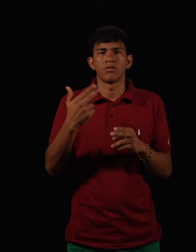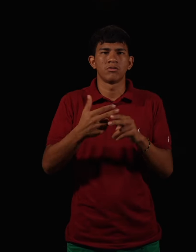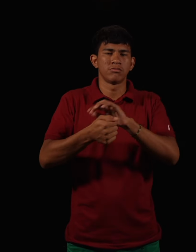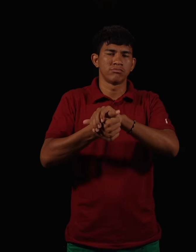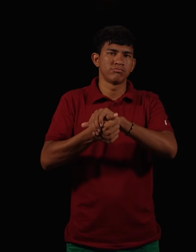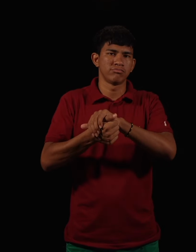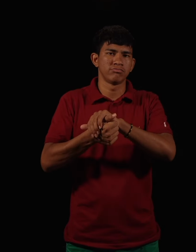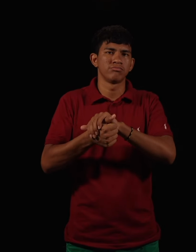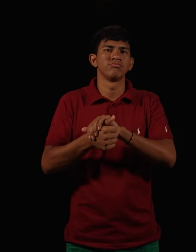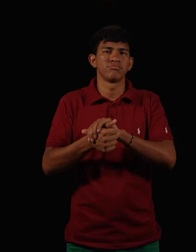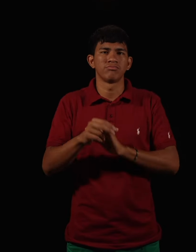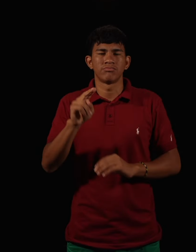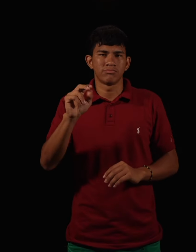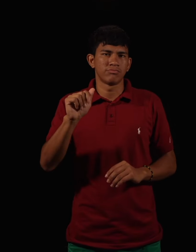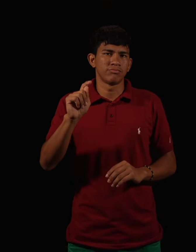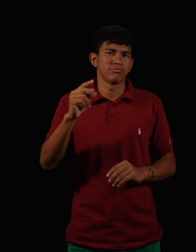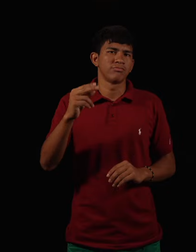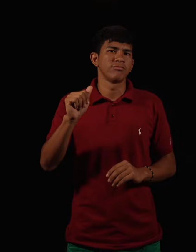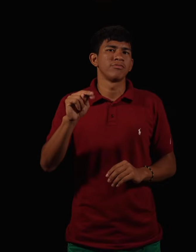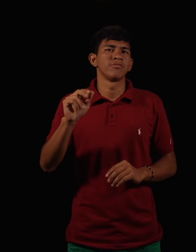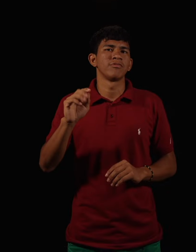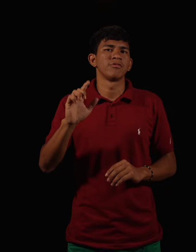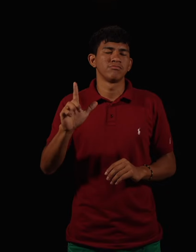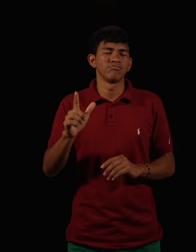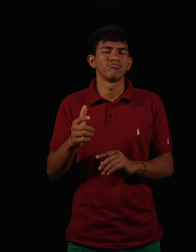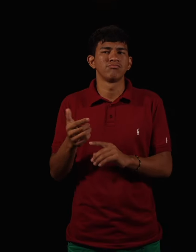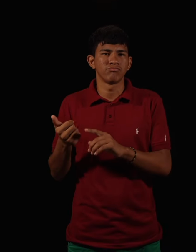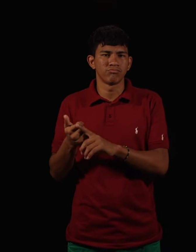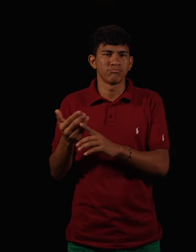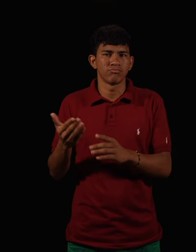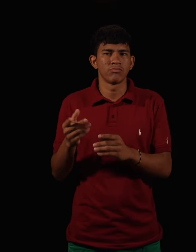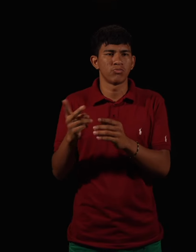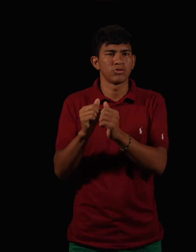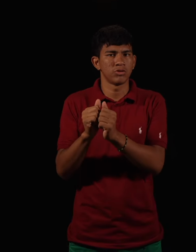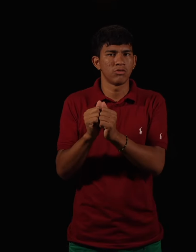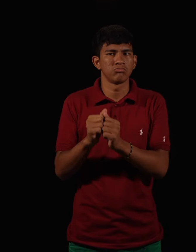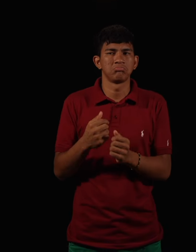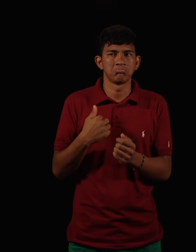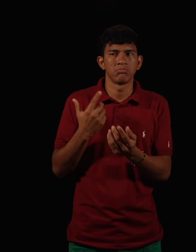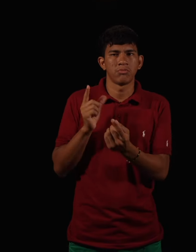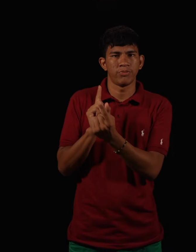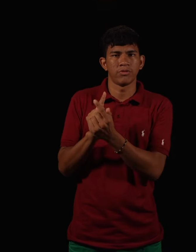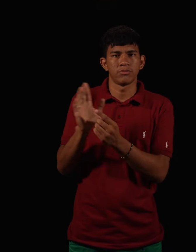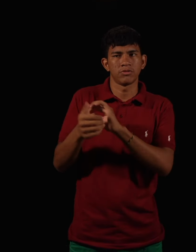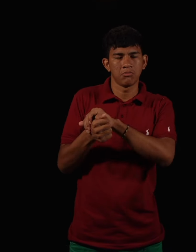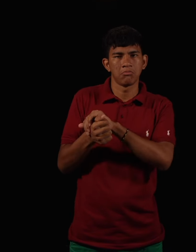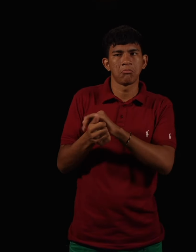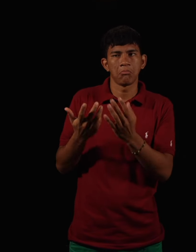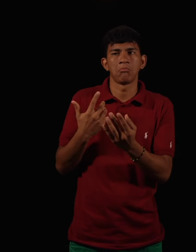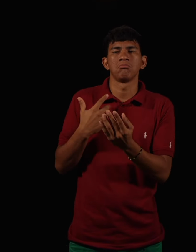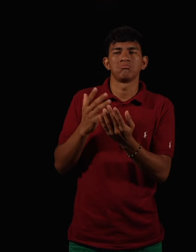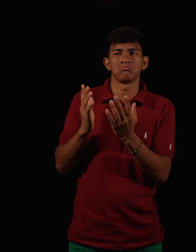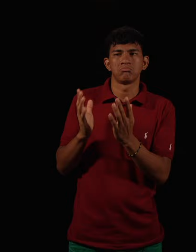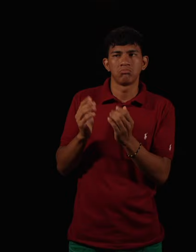Later, Nancy brought Nathaniel Davis from the United States to Belize to work with the deaf. I remember when I first met